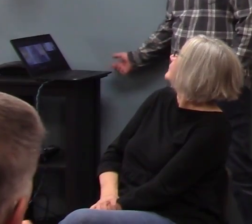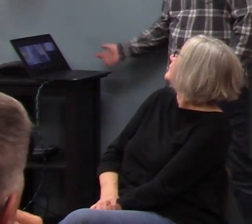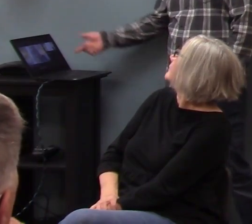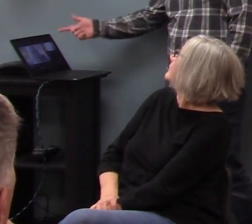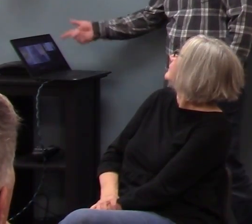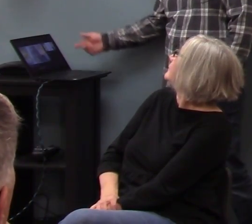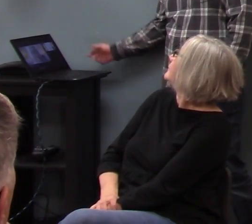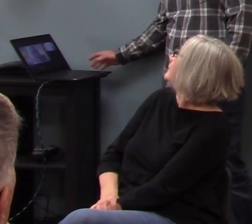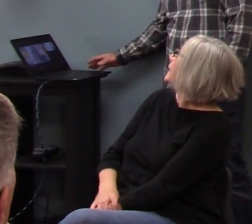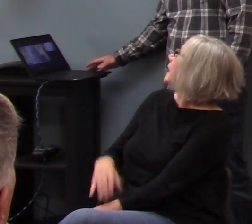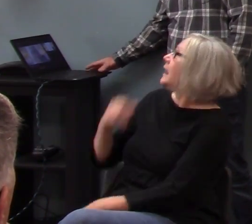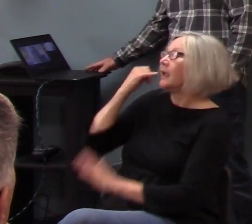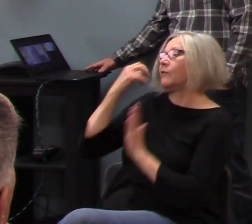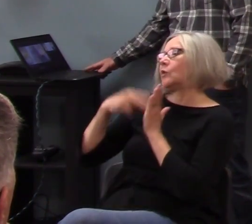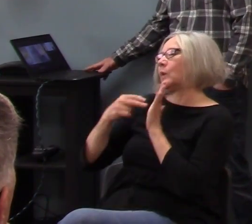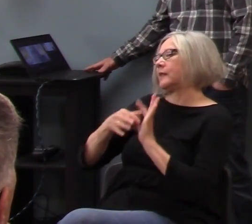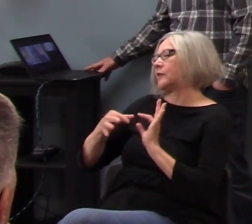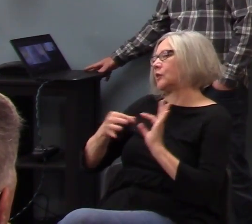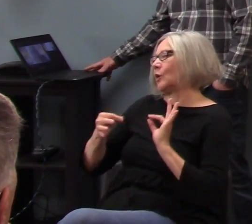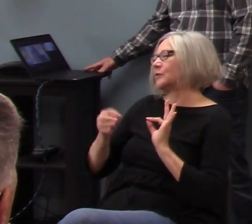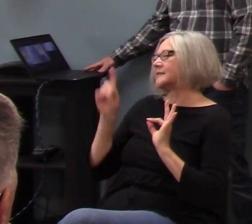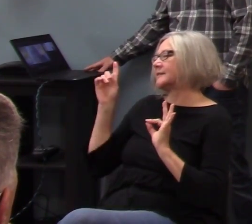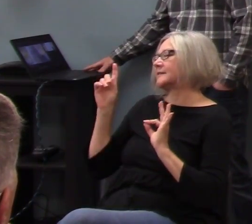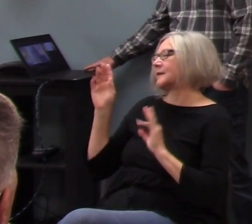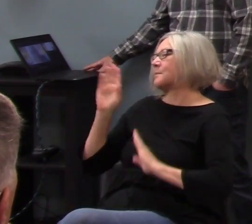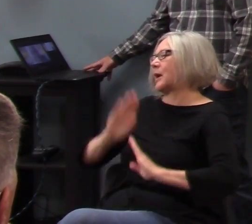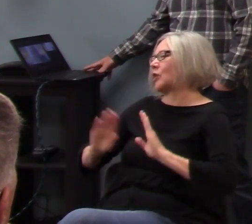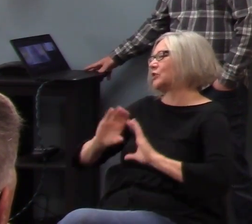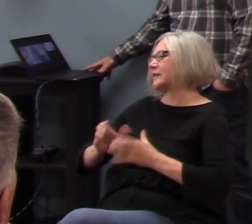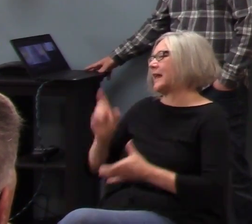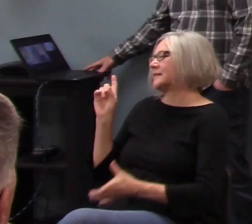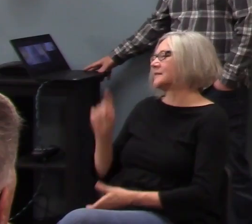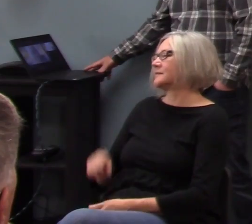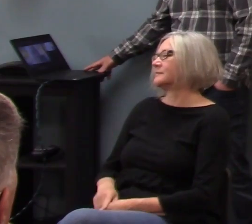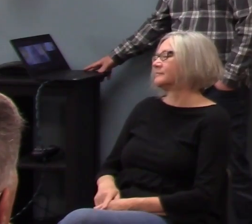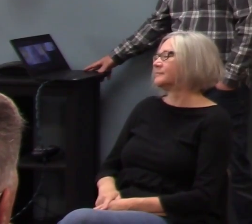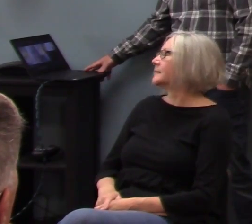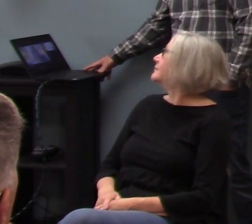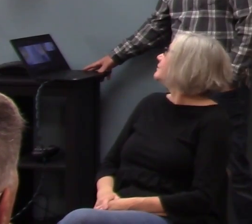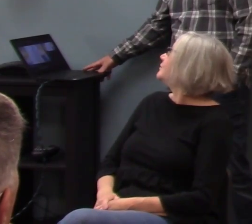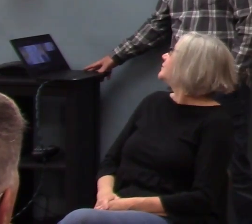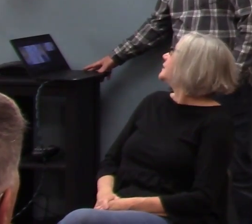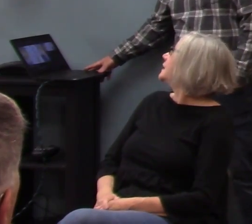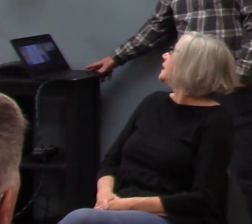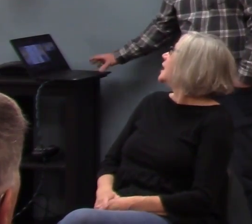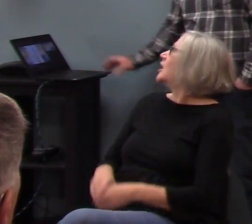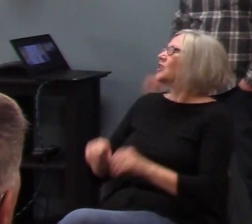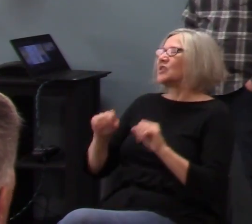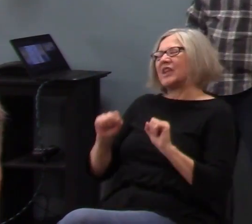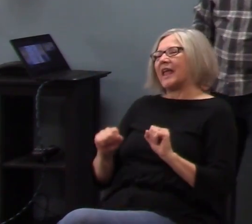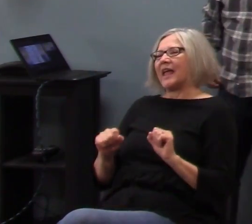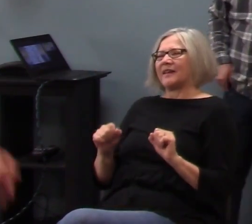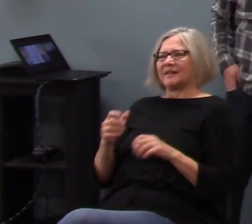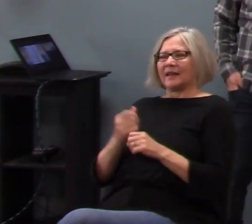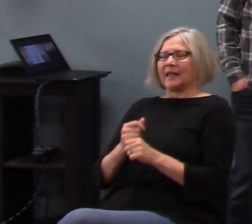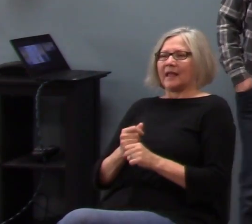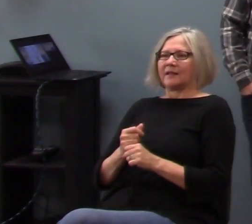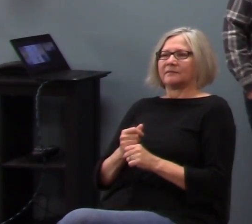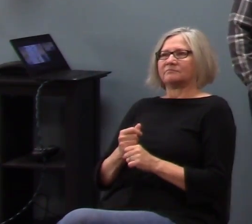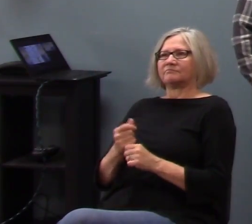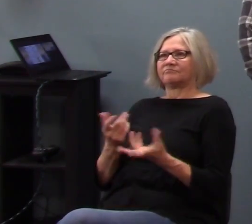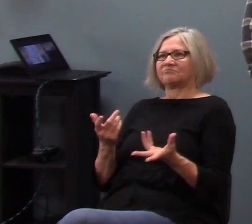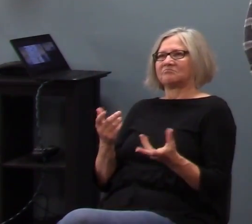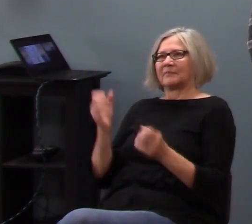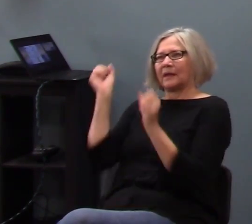And if you read the notes underneath, it's pretty obviously a biology class this person's in. And so you can kind of get more of a picture of what the tree of